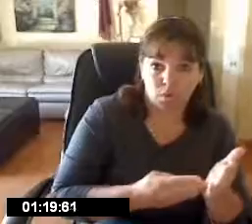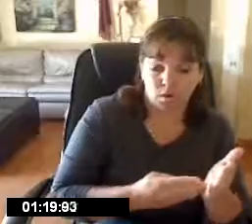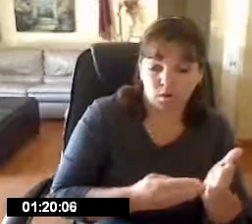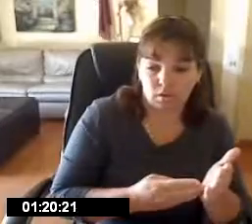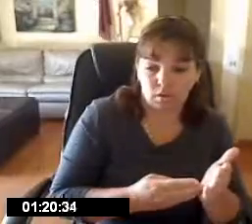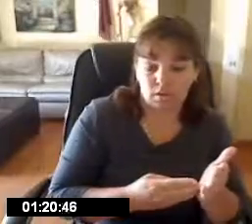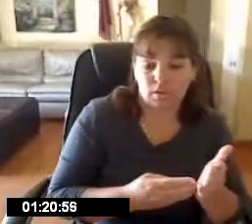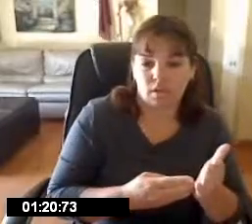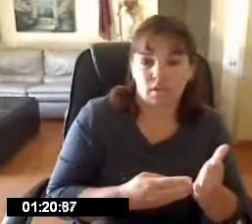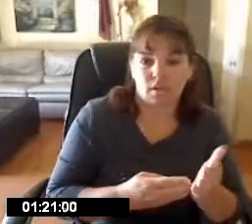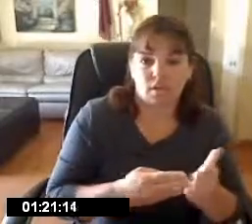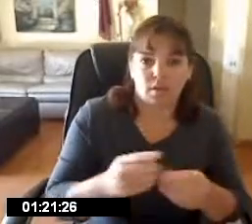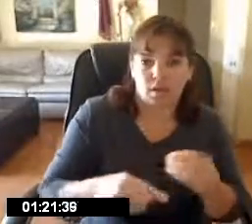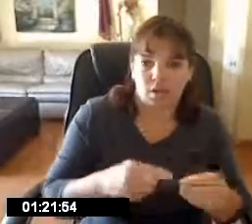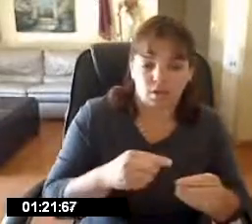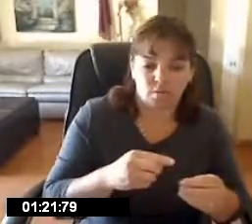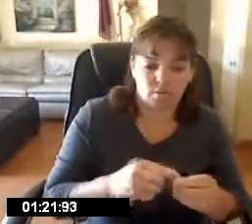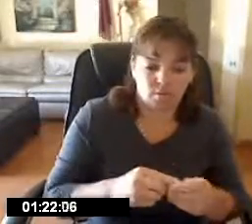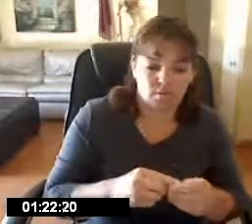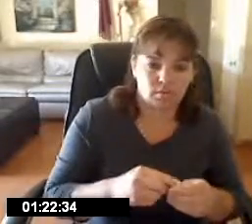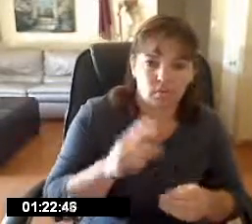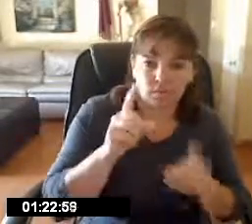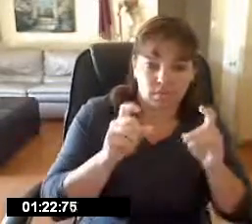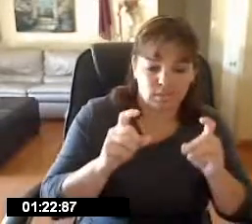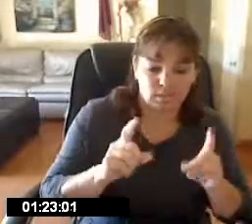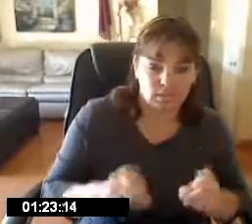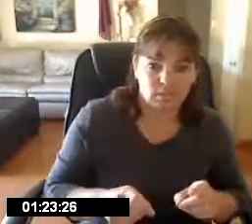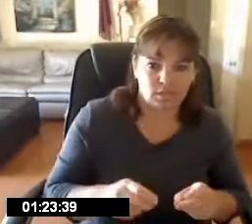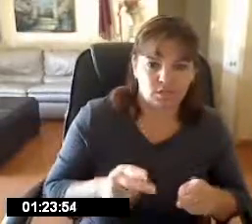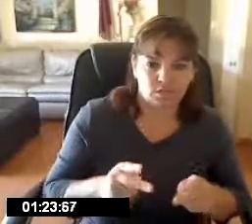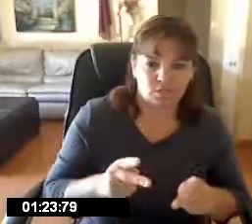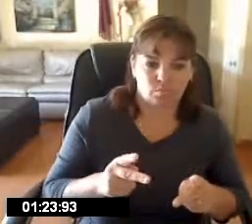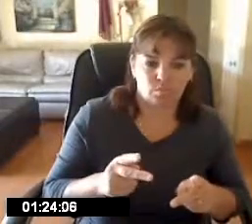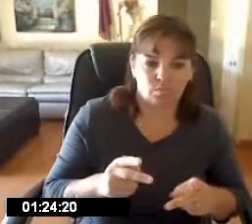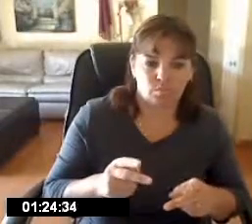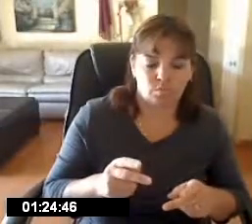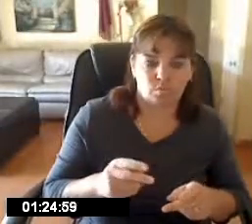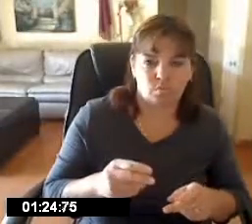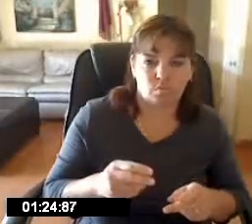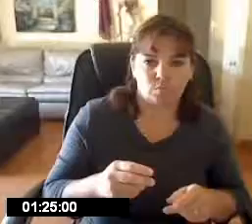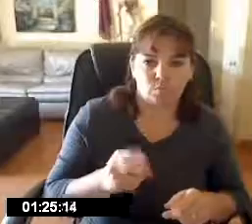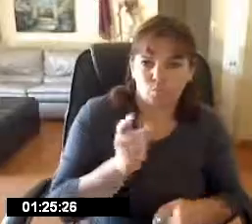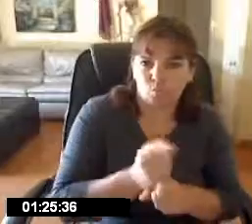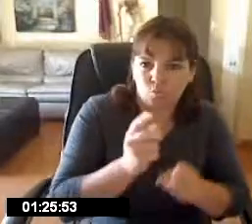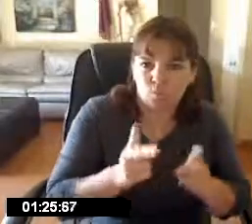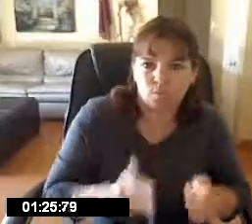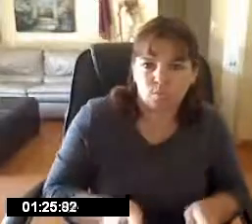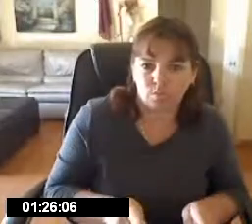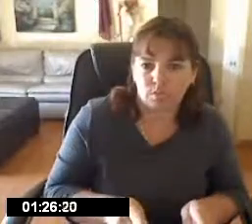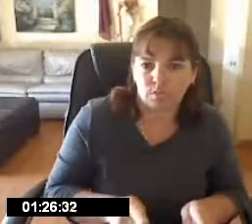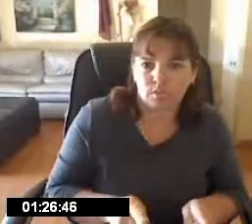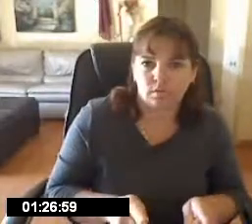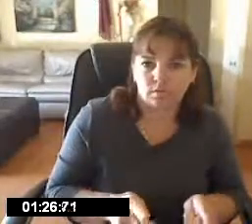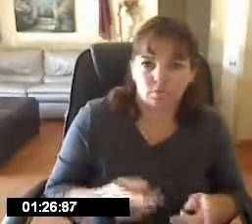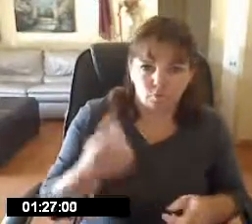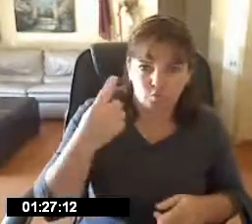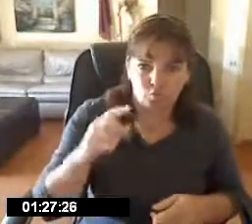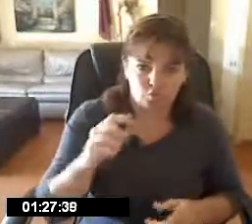bulletin. And both of these documents would be useful for you to print and get to know and learn and love,